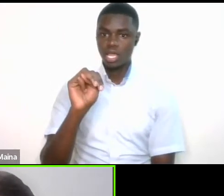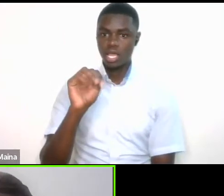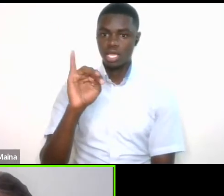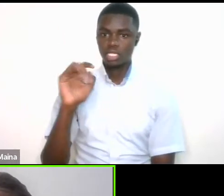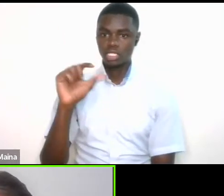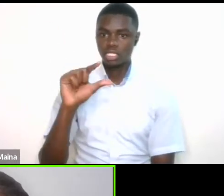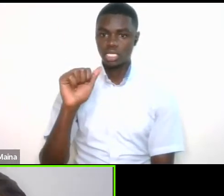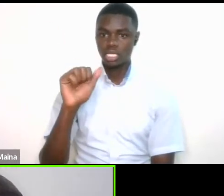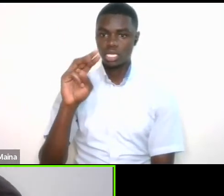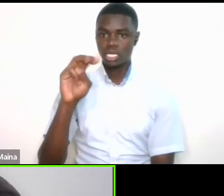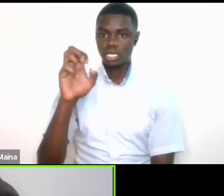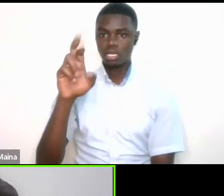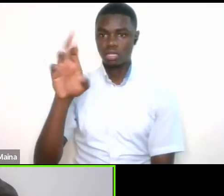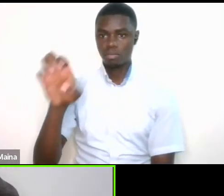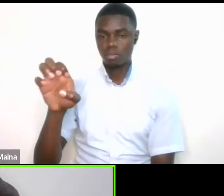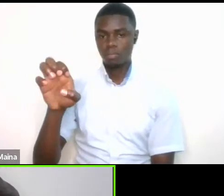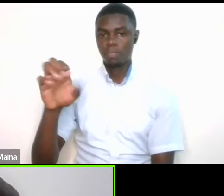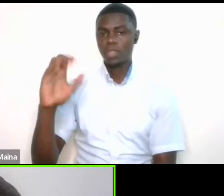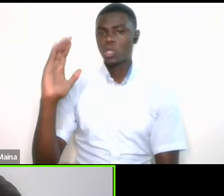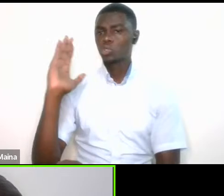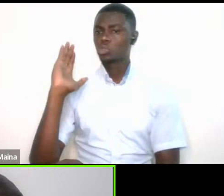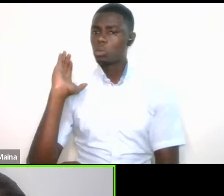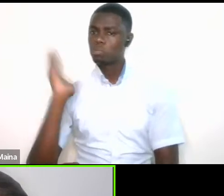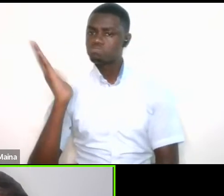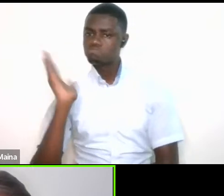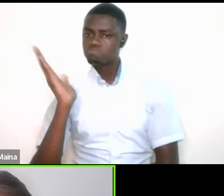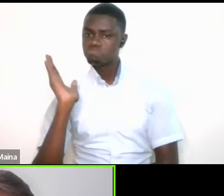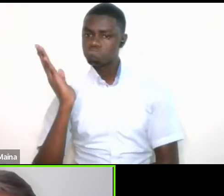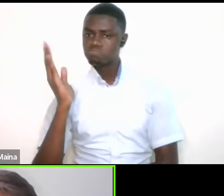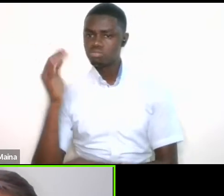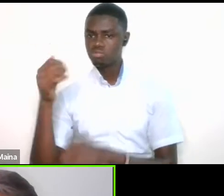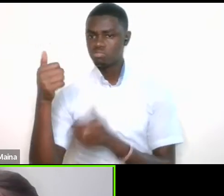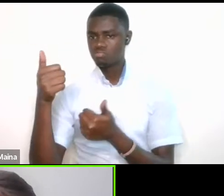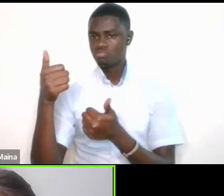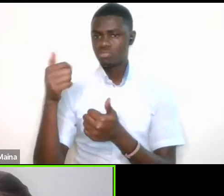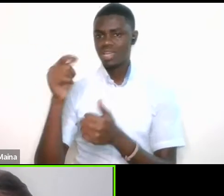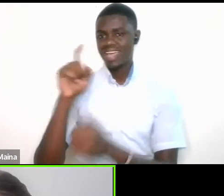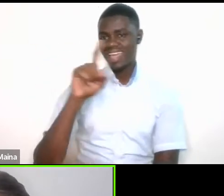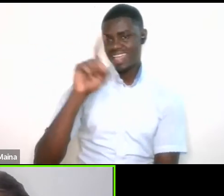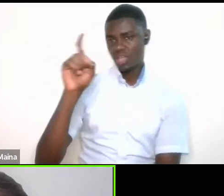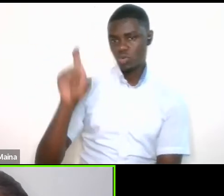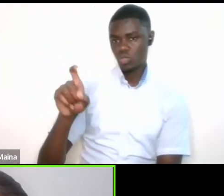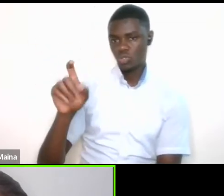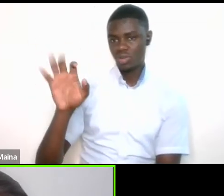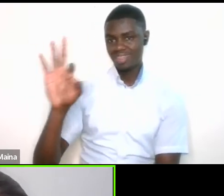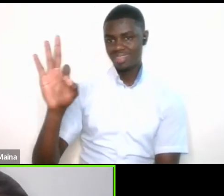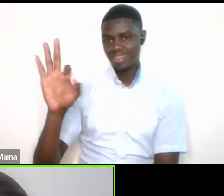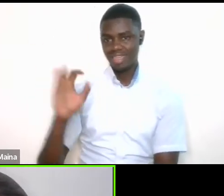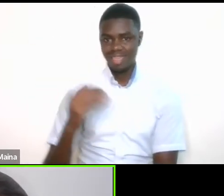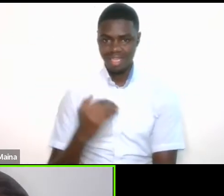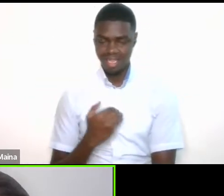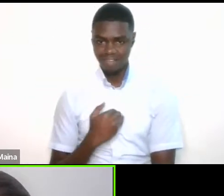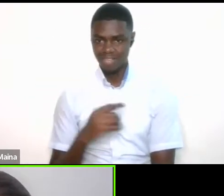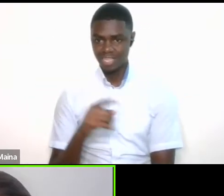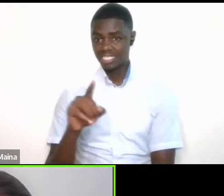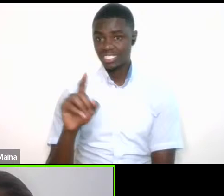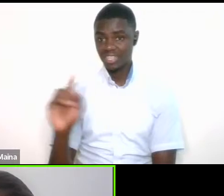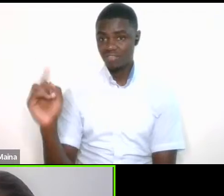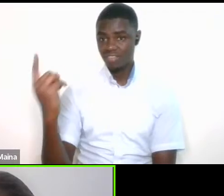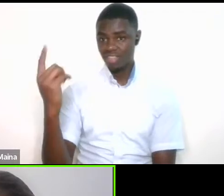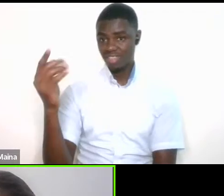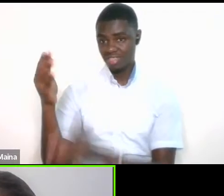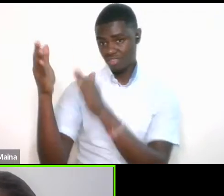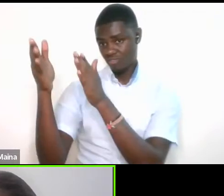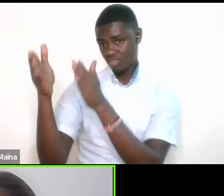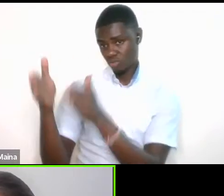much. We have 3 questions. I will read the first one. Could you please give us some